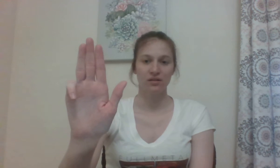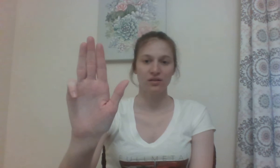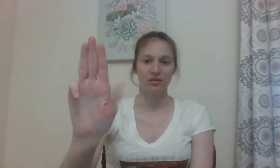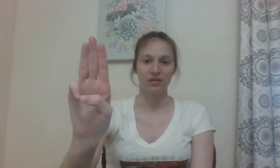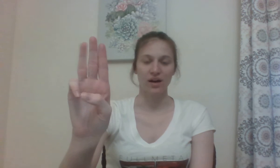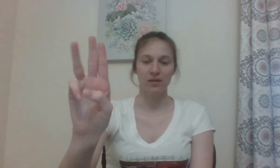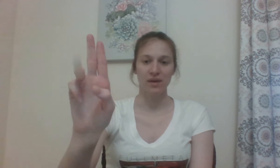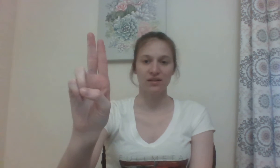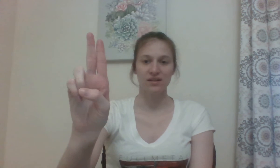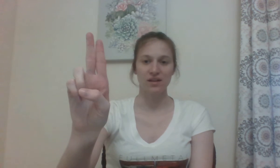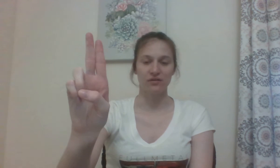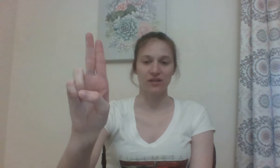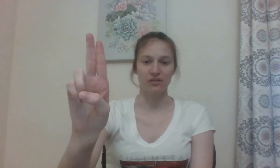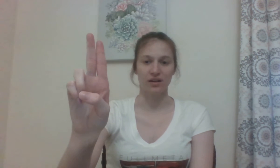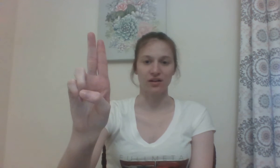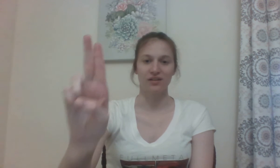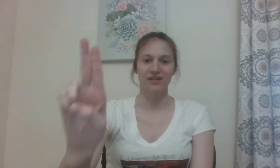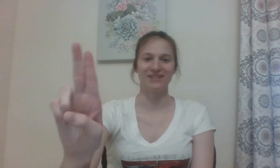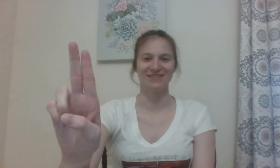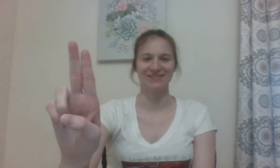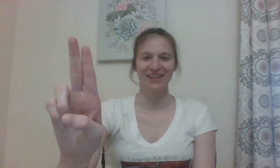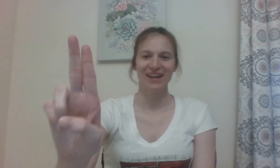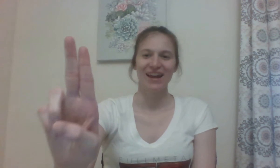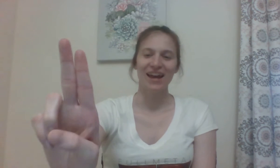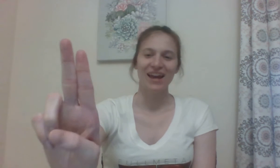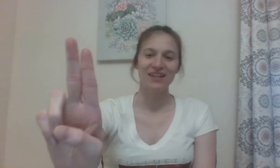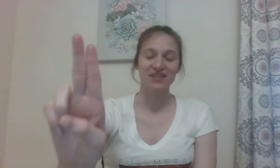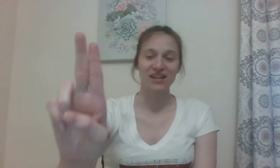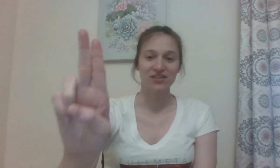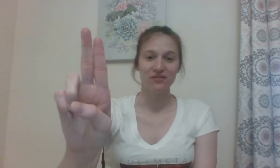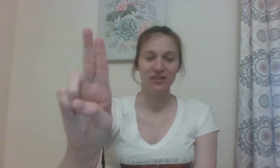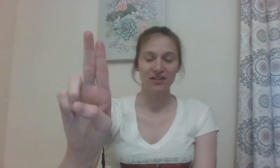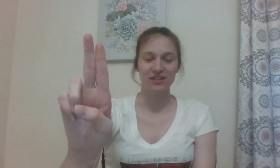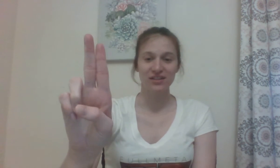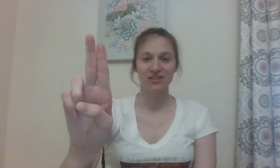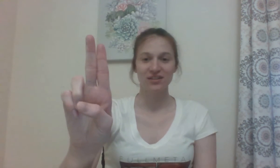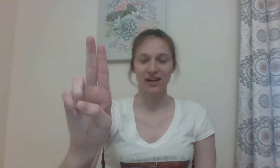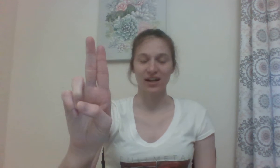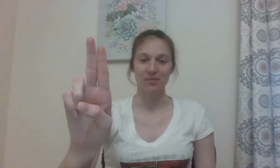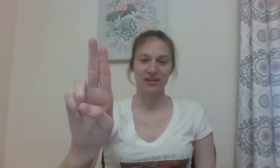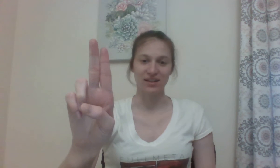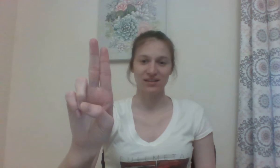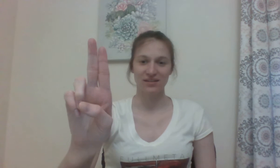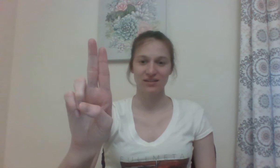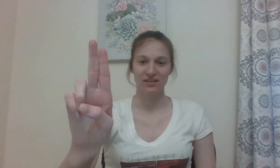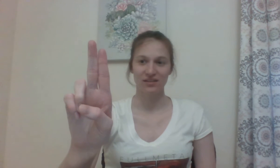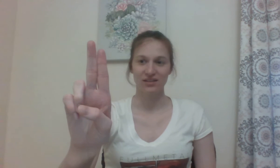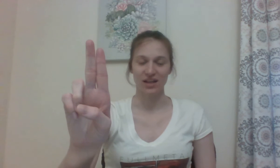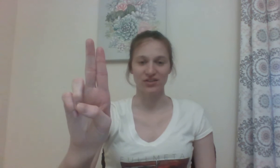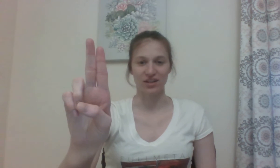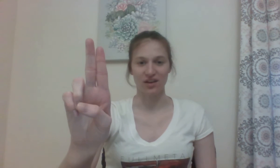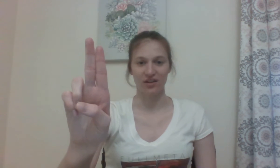your thumb, and this other finger right here. And you're just going to have two fingers straight up like this, touching each other.